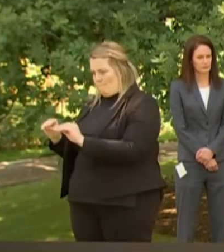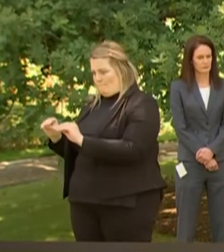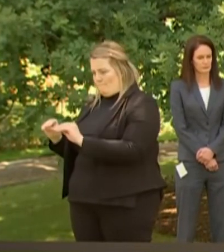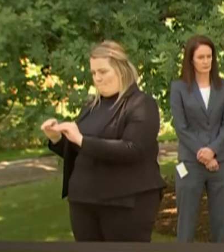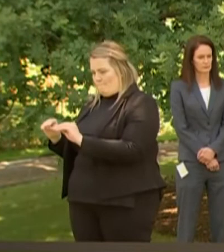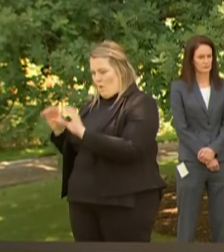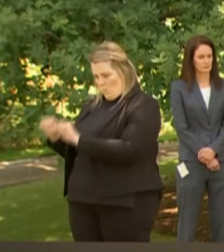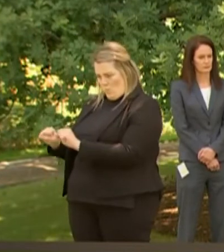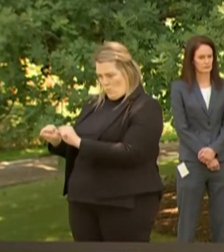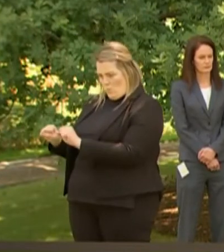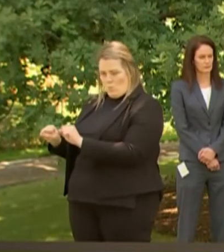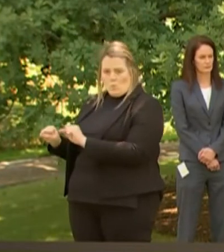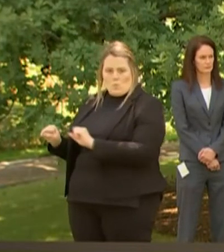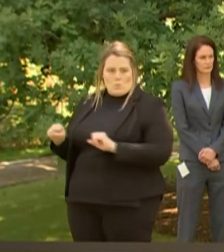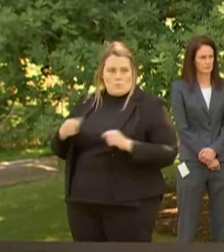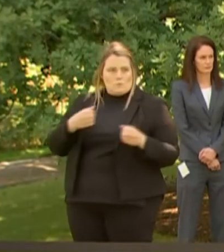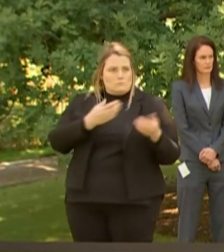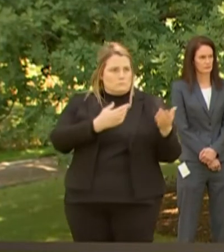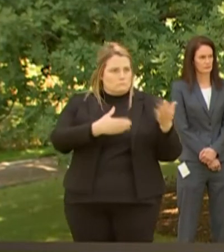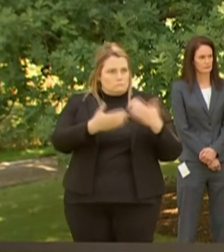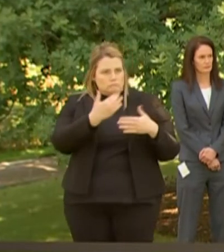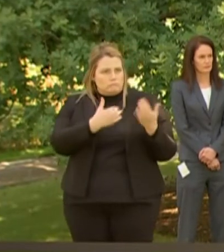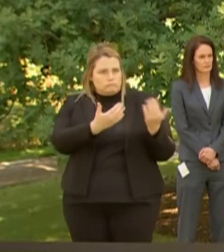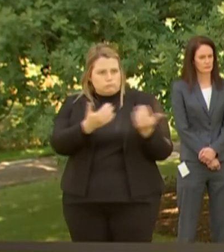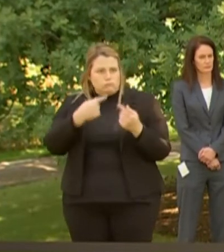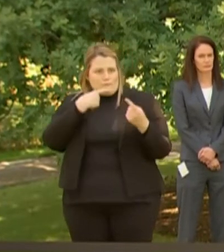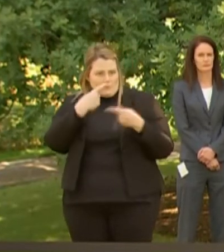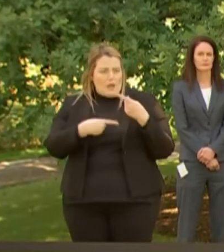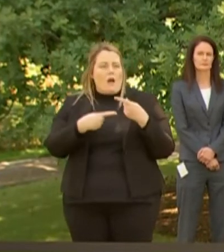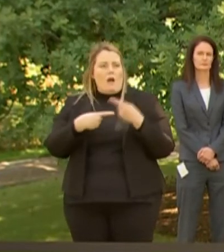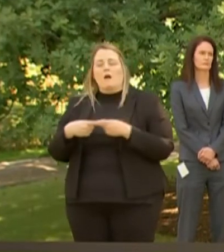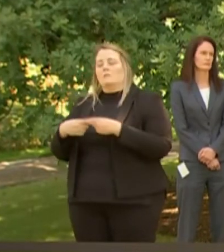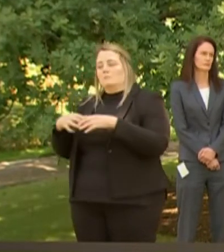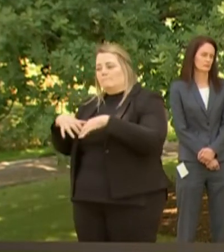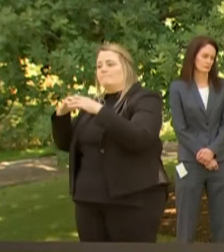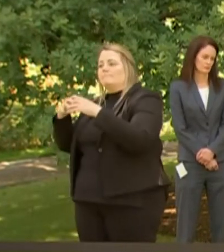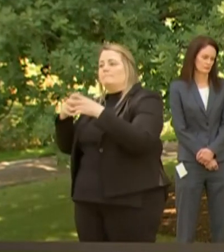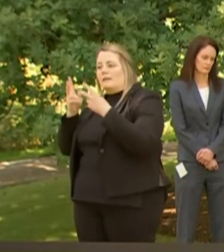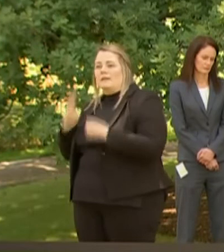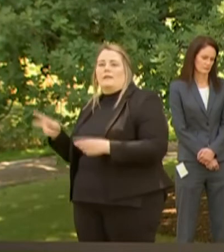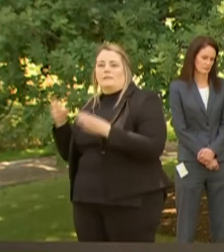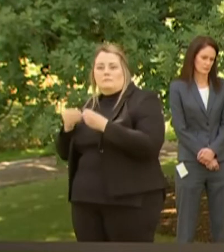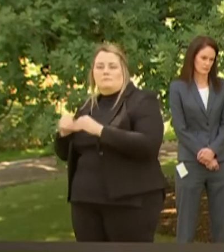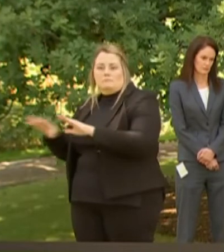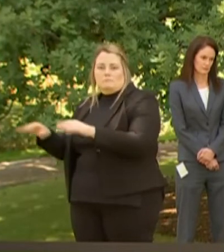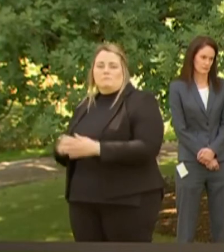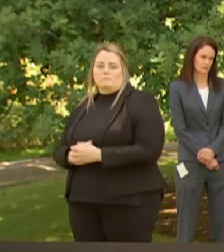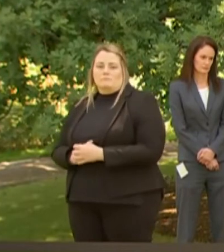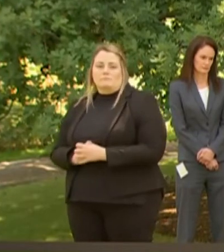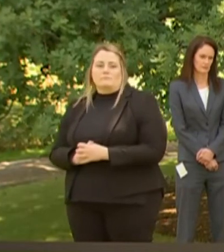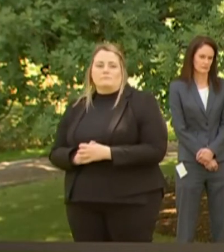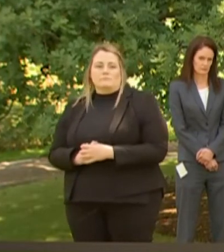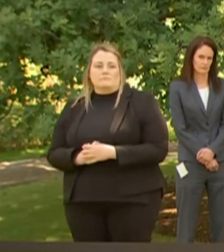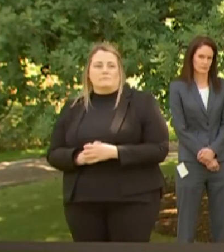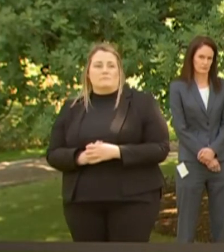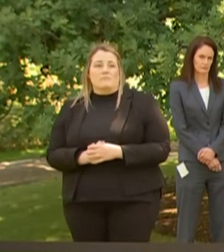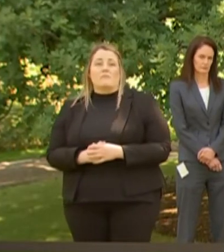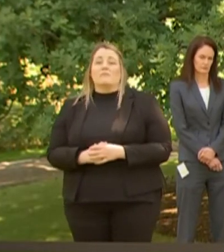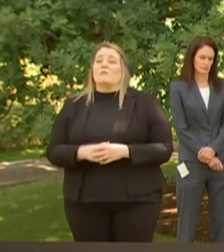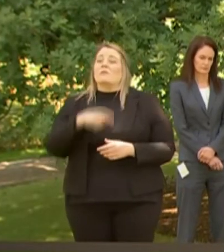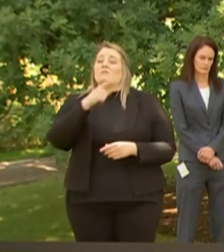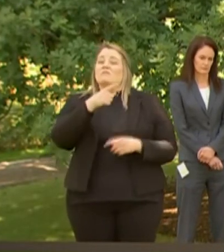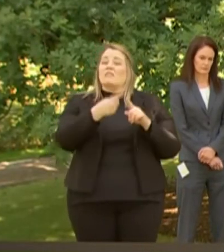done. Beyond that though, we await the final report of the board, and that'll be due, that's due quite soon, and it'll be with us whenever the board